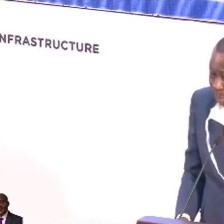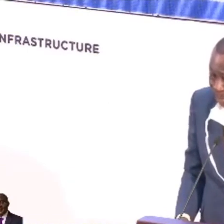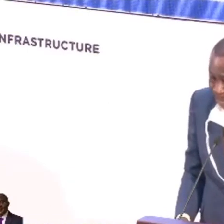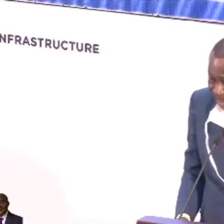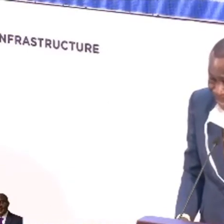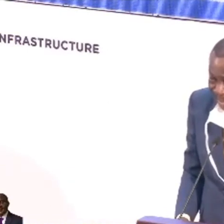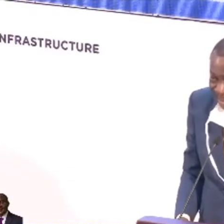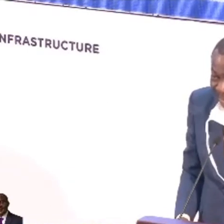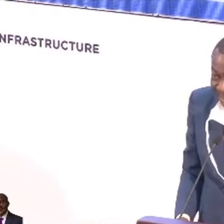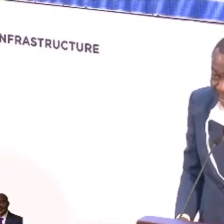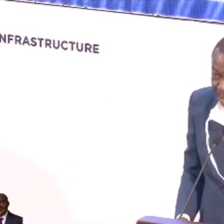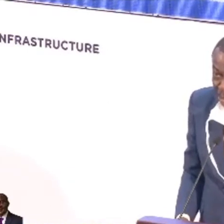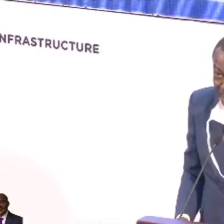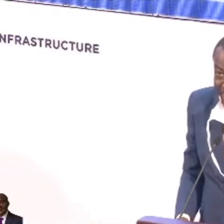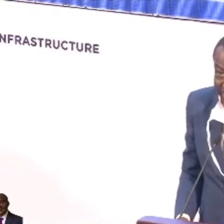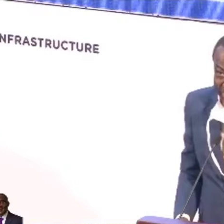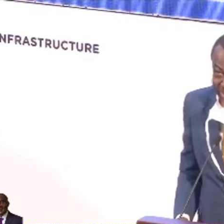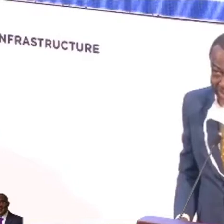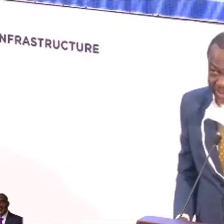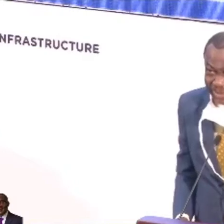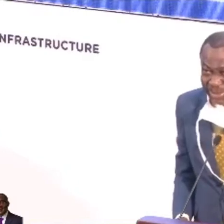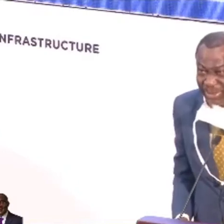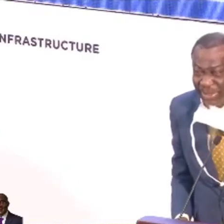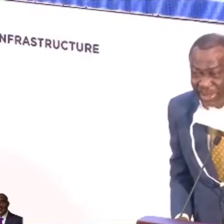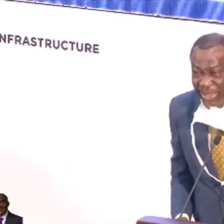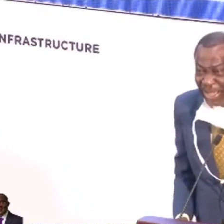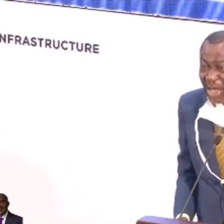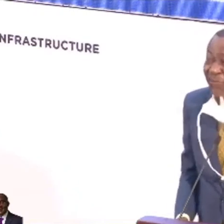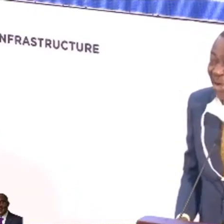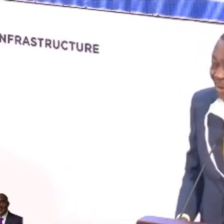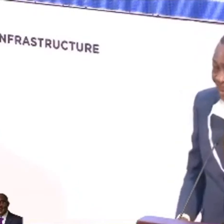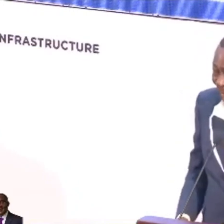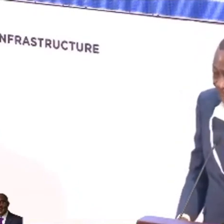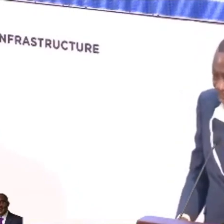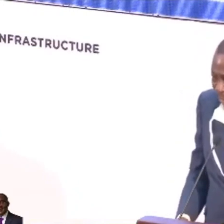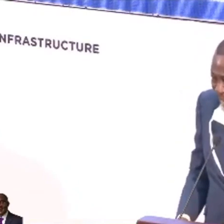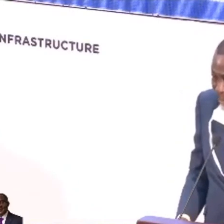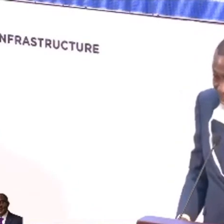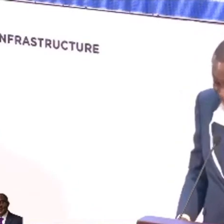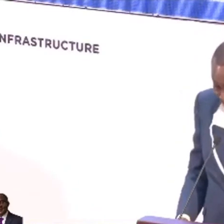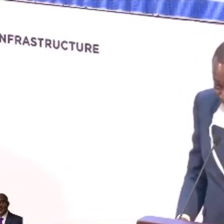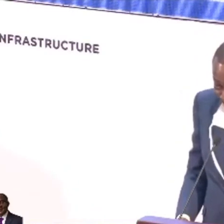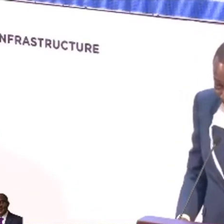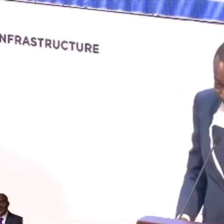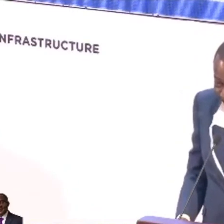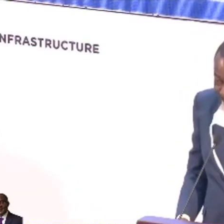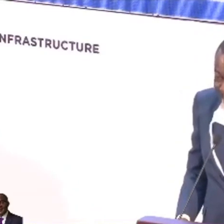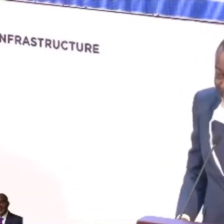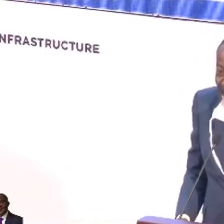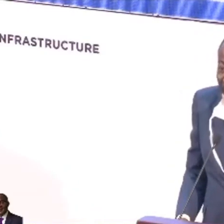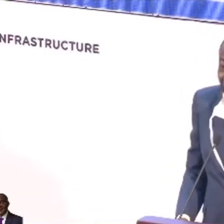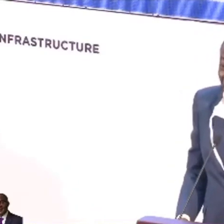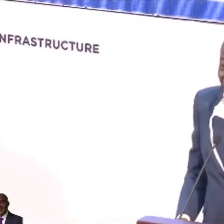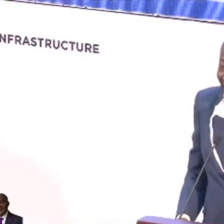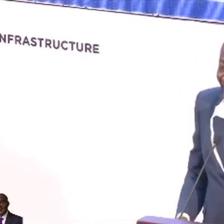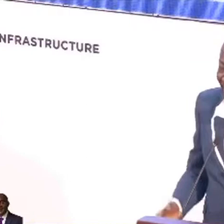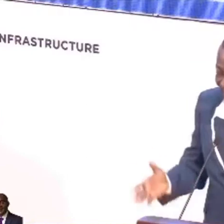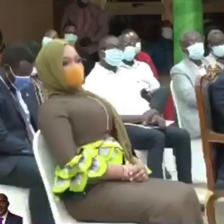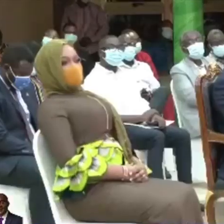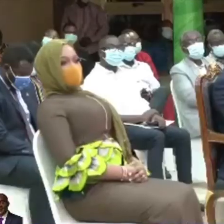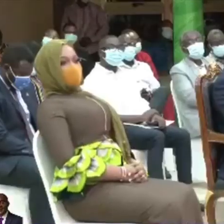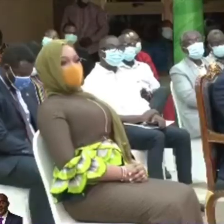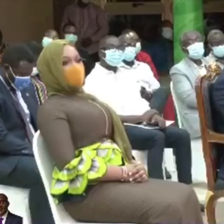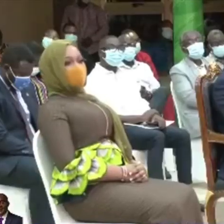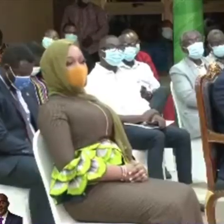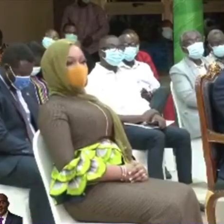of you remember, that was when he assessed how far we have gone with our promises. We had, as